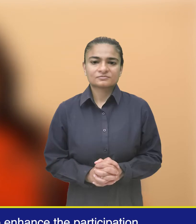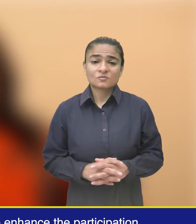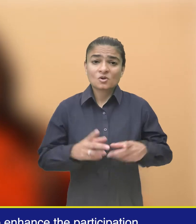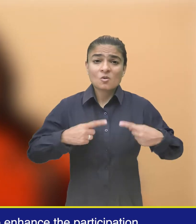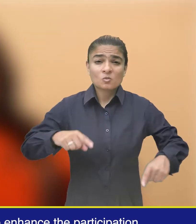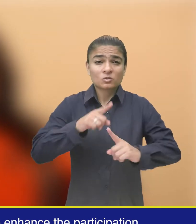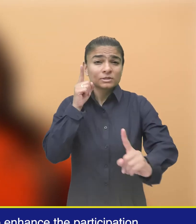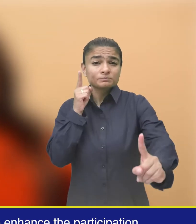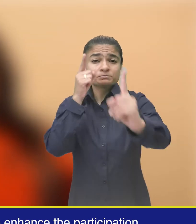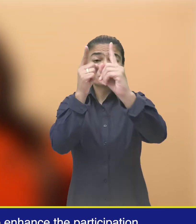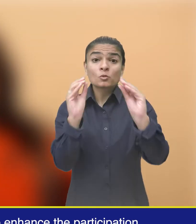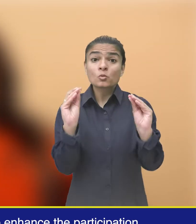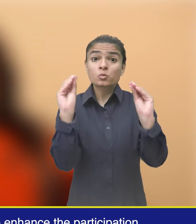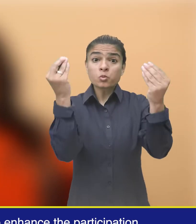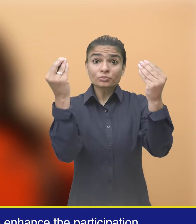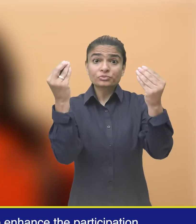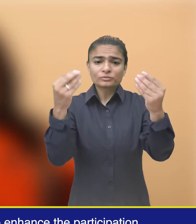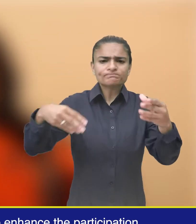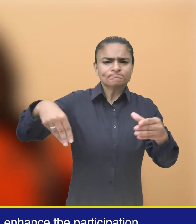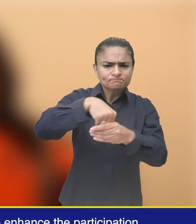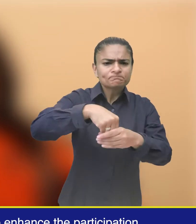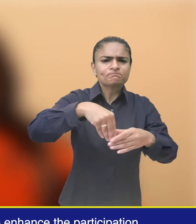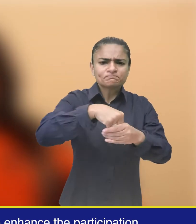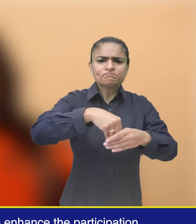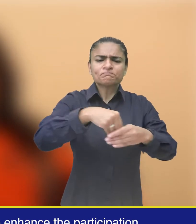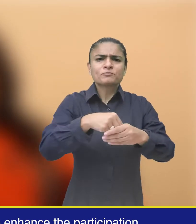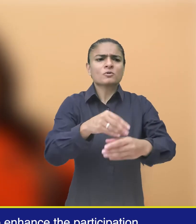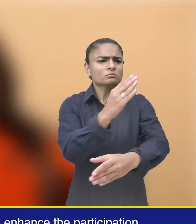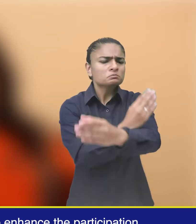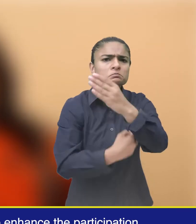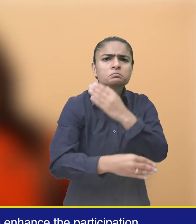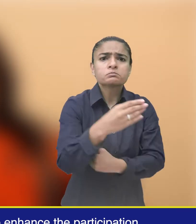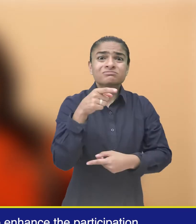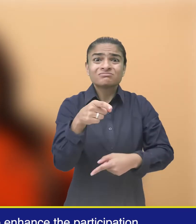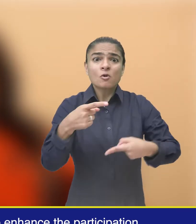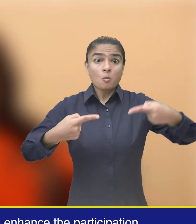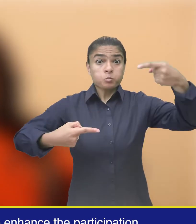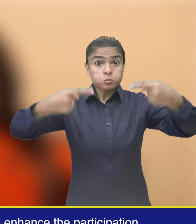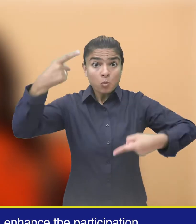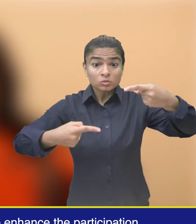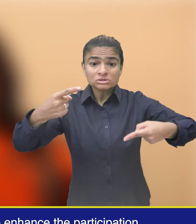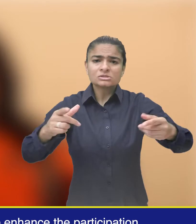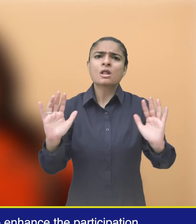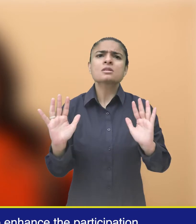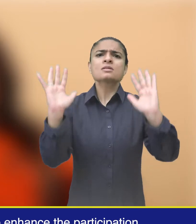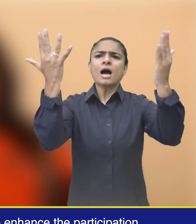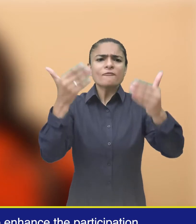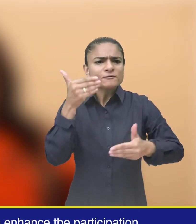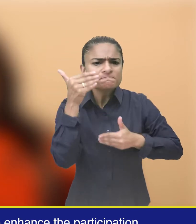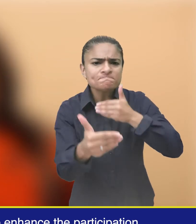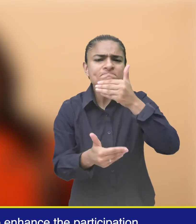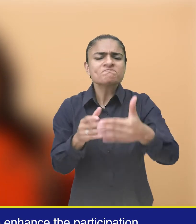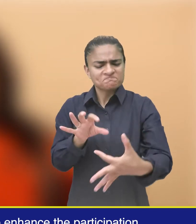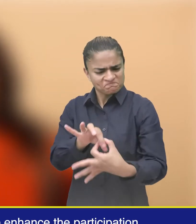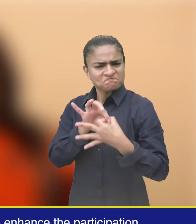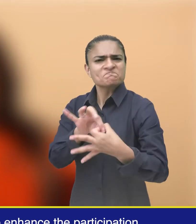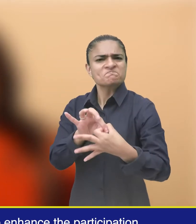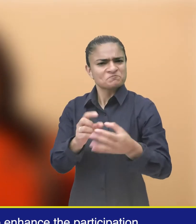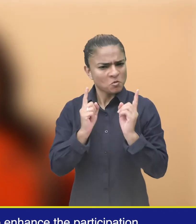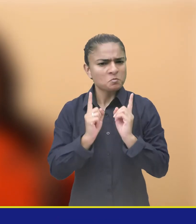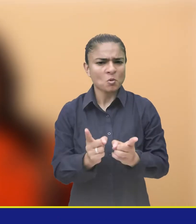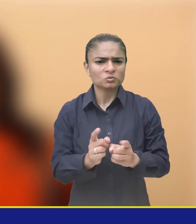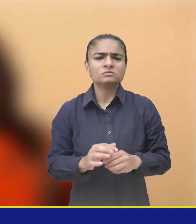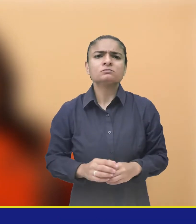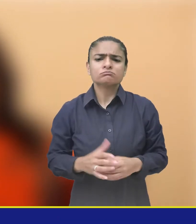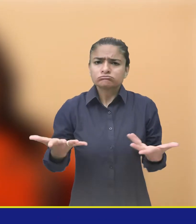We commit to take significant steps to enhance participation of youth with disabilities in political and public